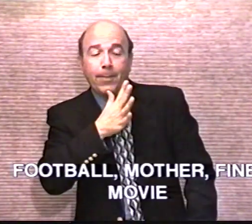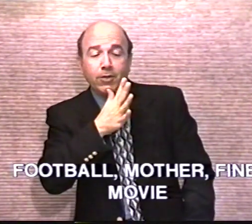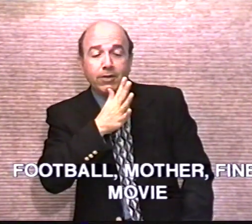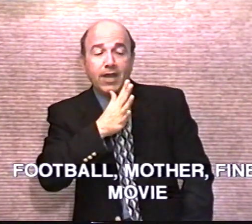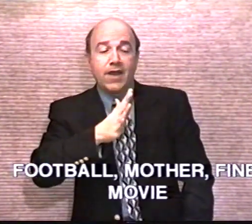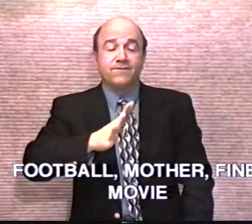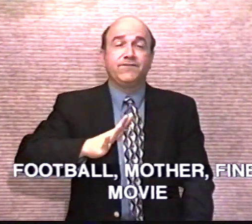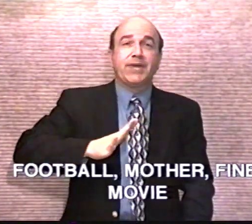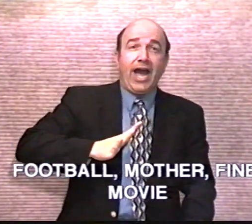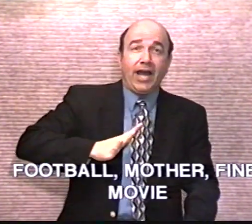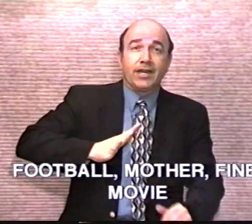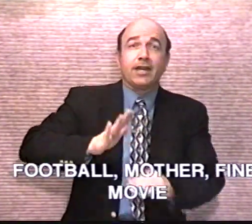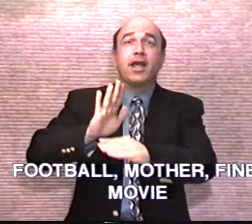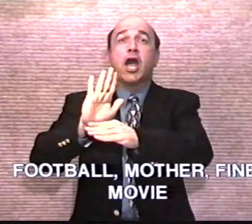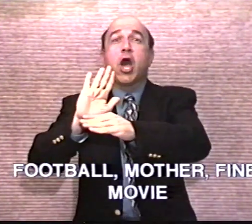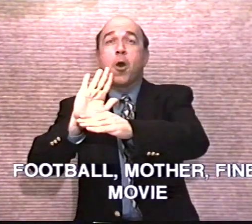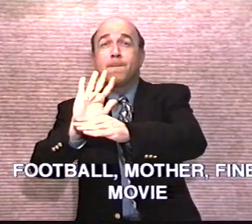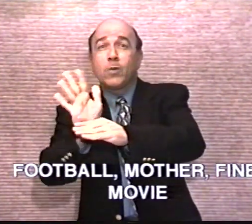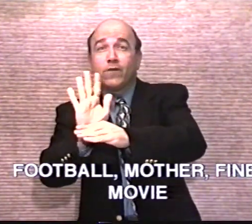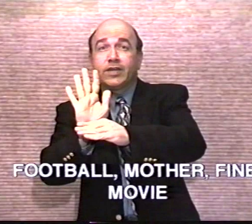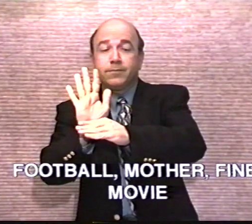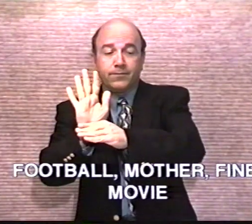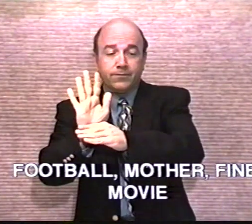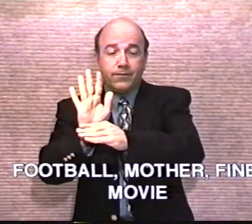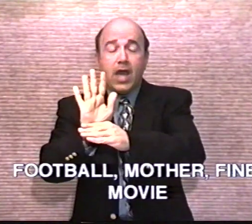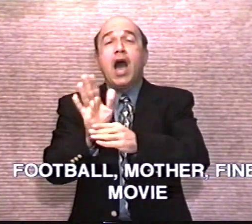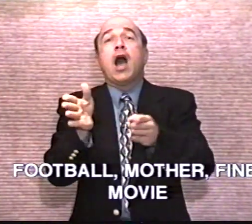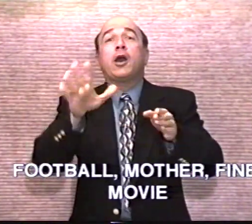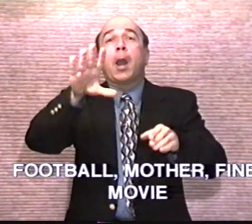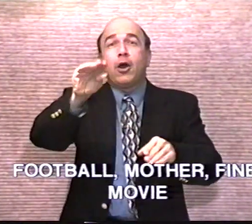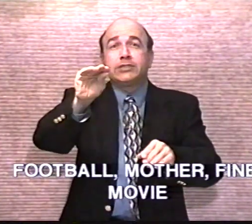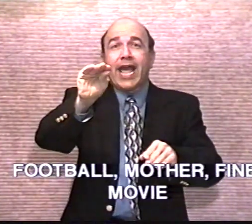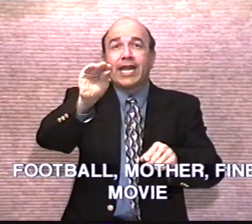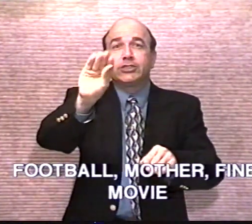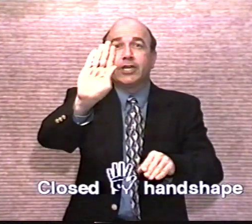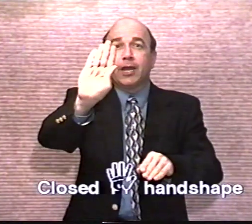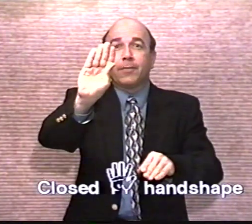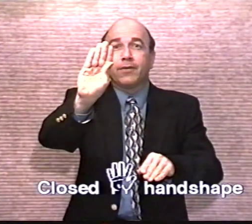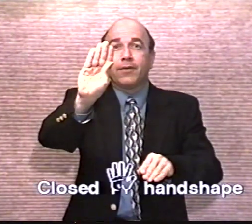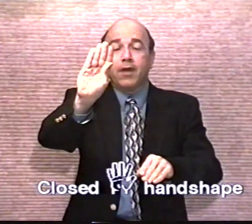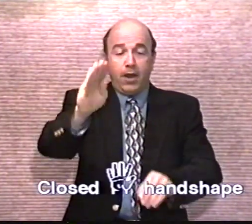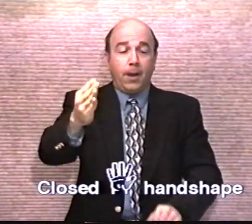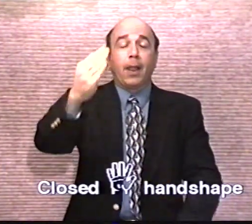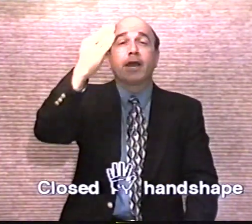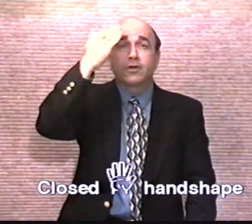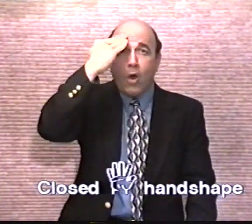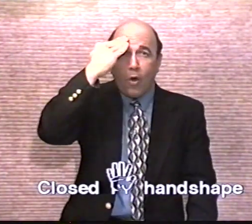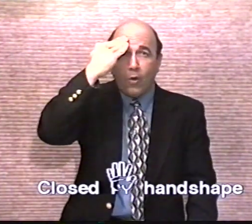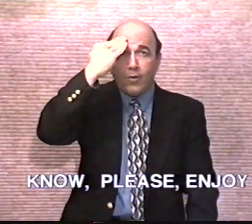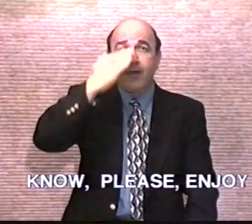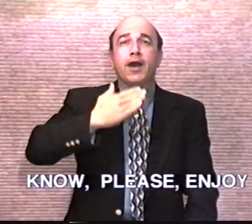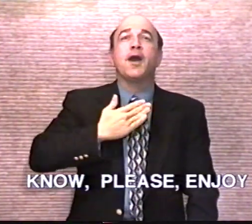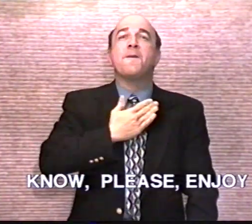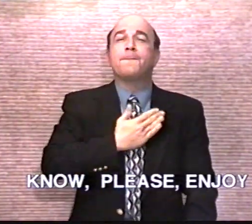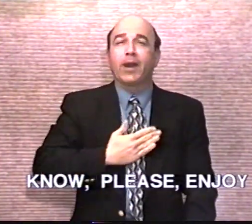mother, fine, movie. A closed hand shape, like no,